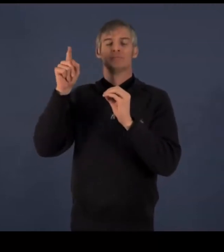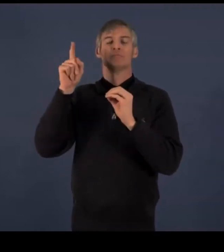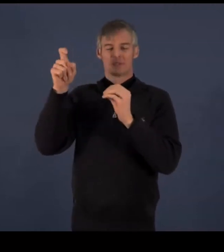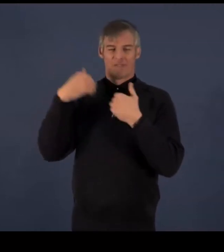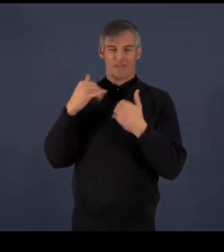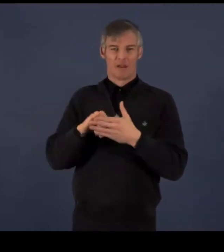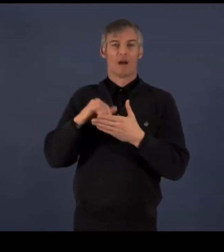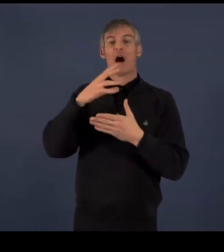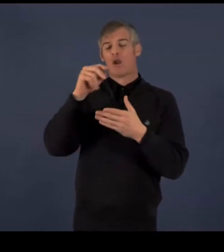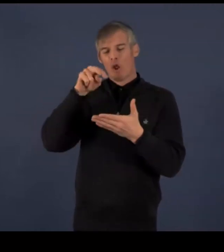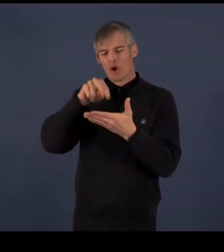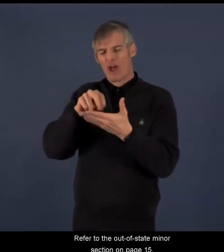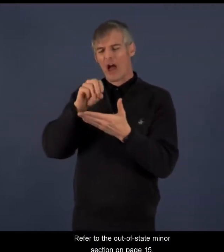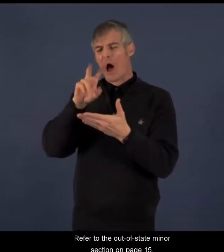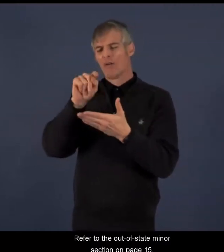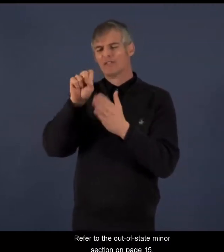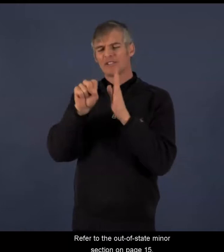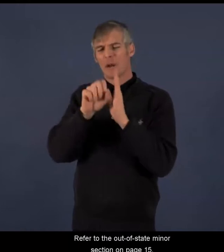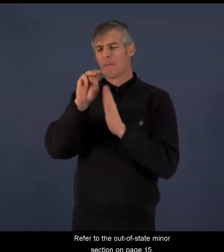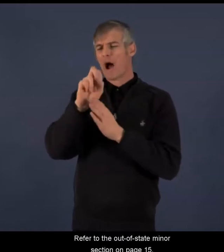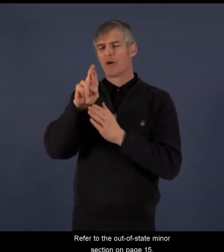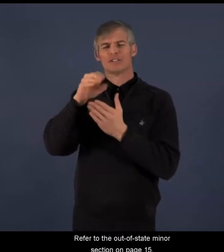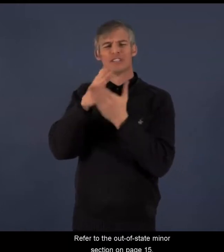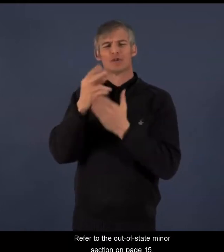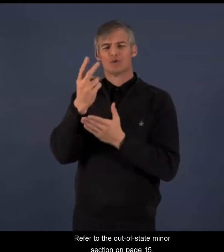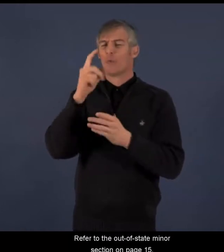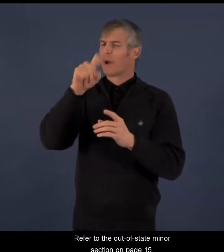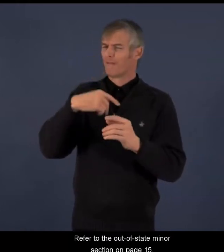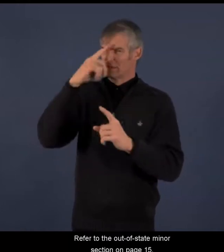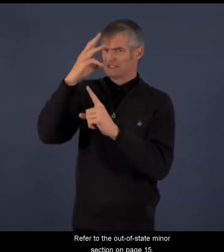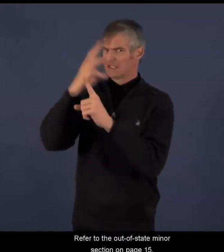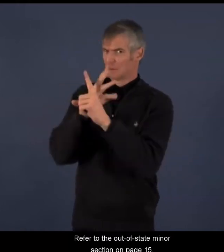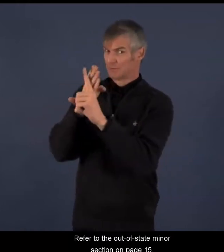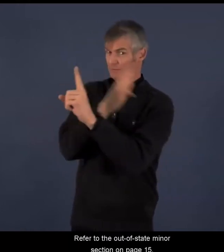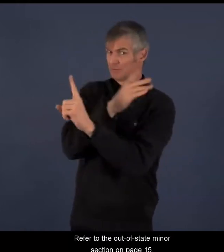months. Refer to the out-of-state minor section on page 15.